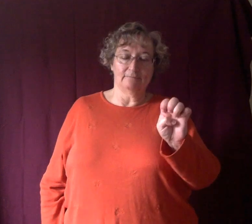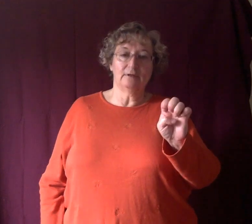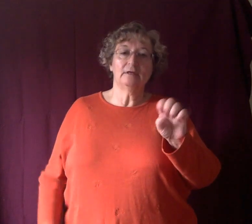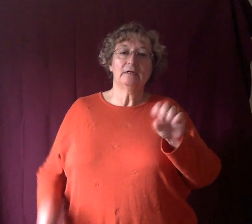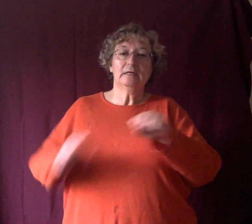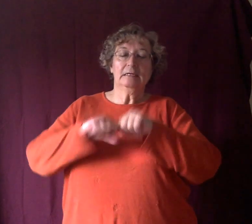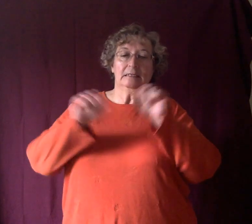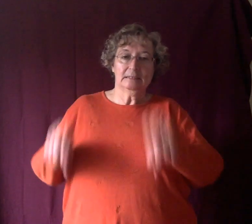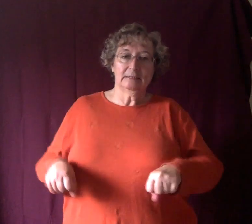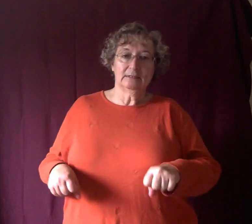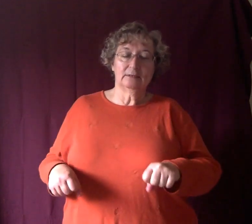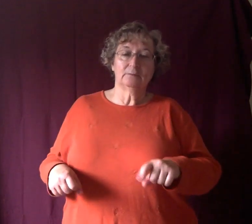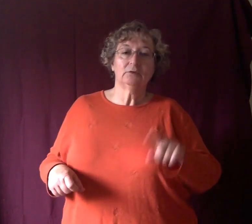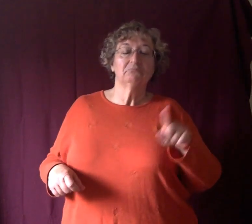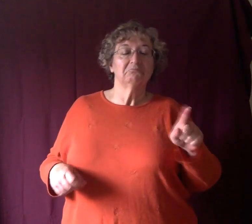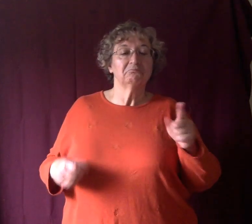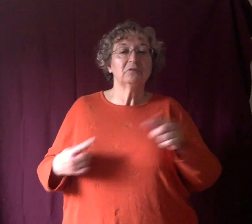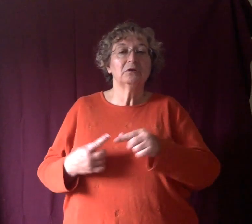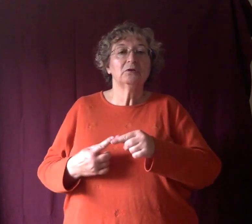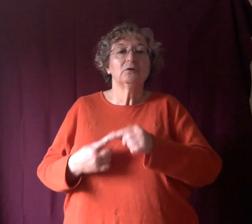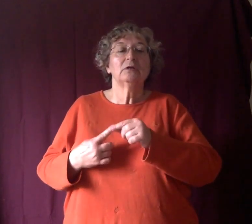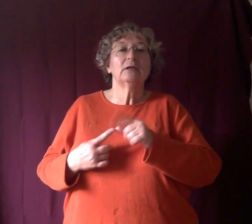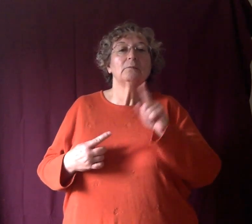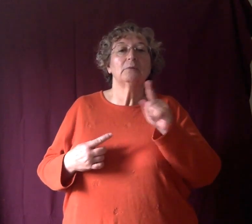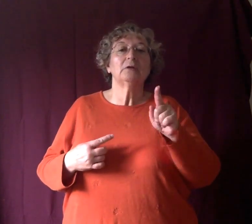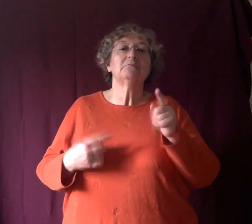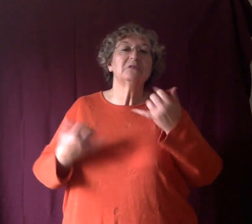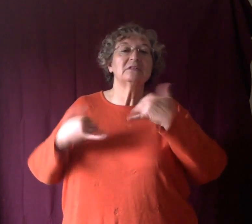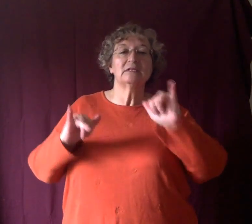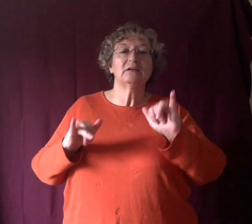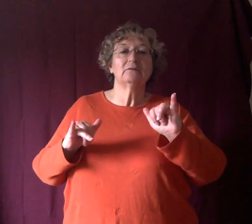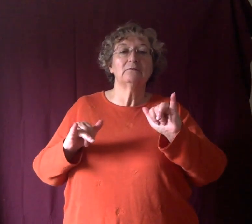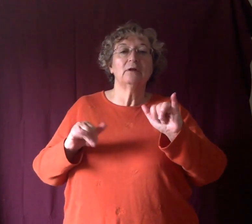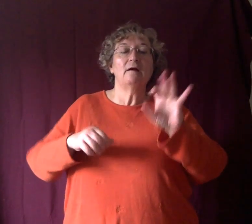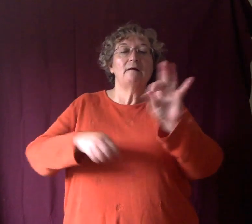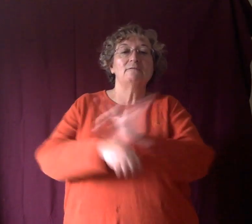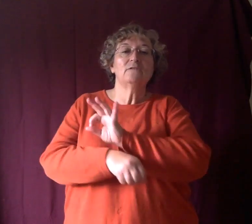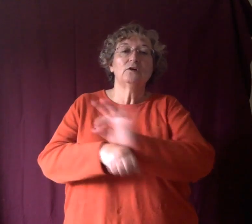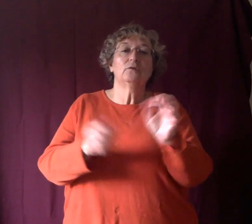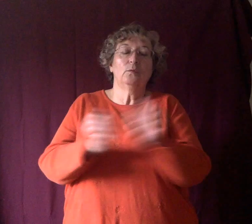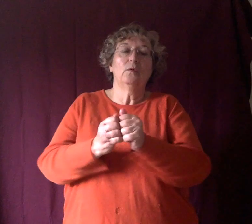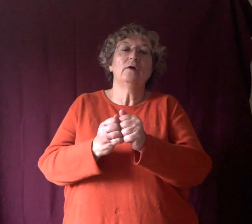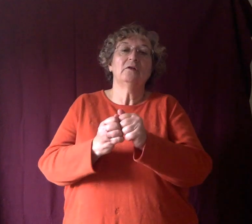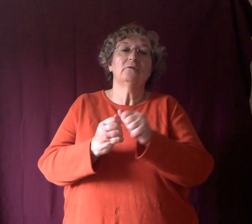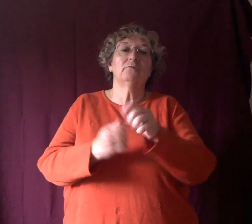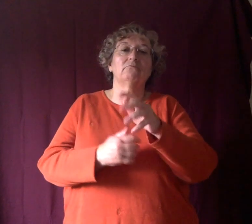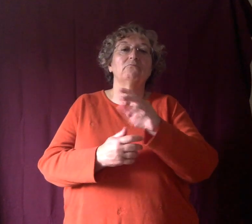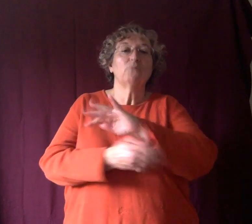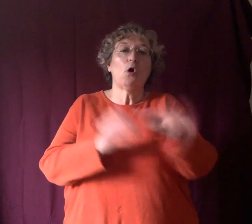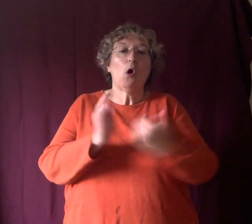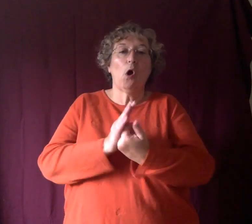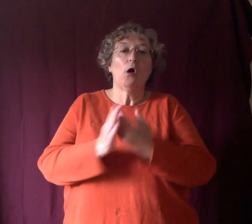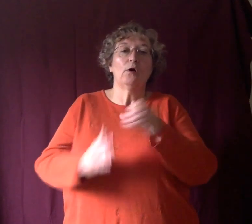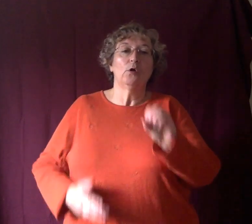that it does function in conjunction with all of the 10 other organ systems to allow you to be alive and to maintain homeostasis, and that's what we're all